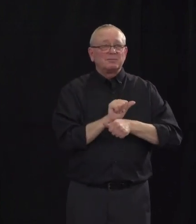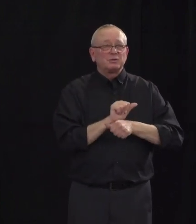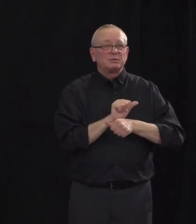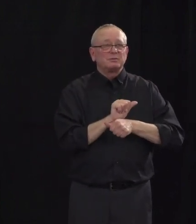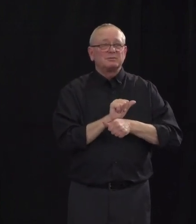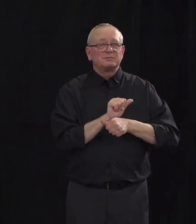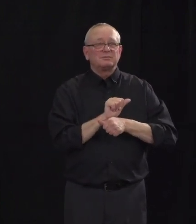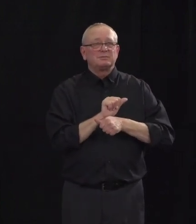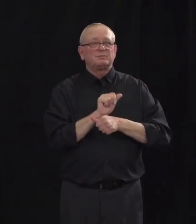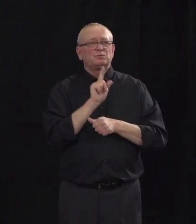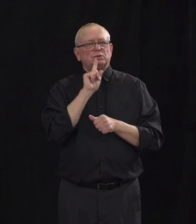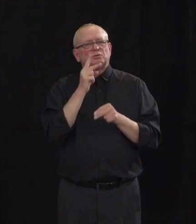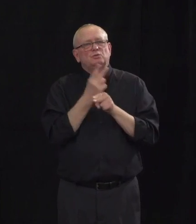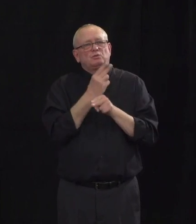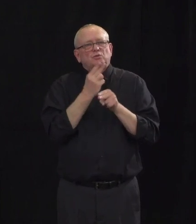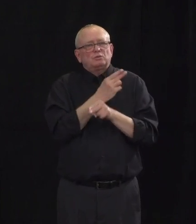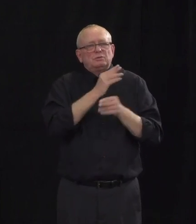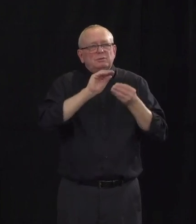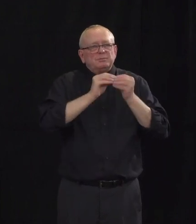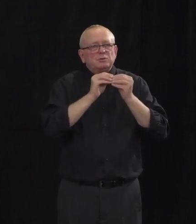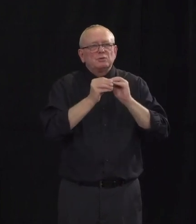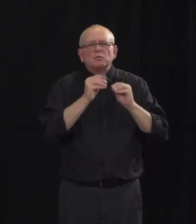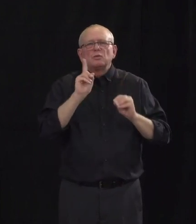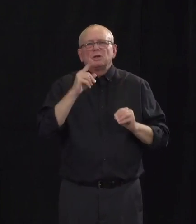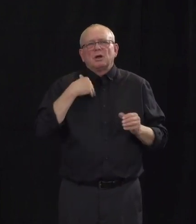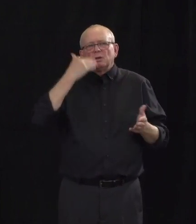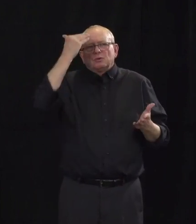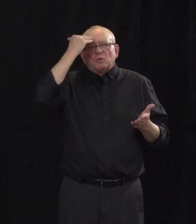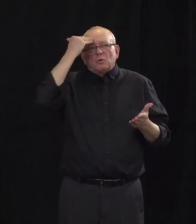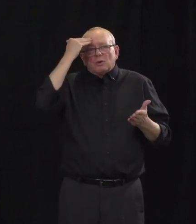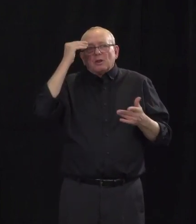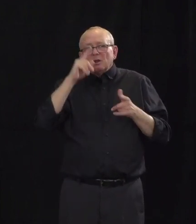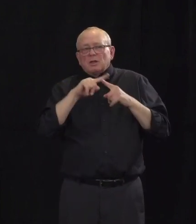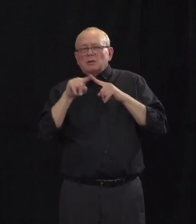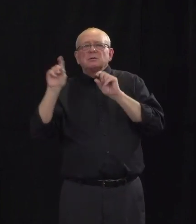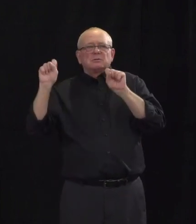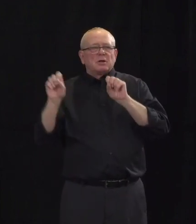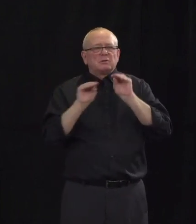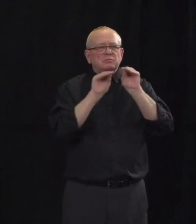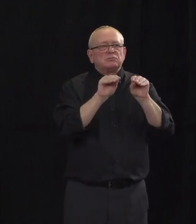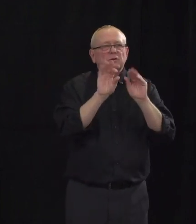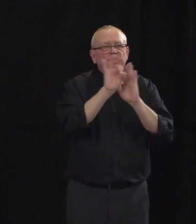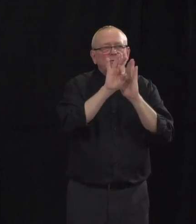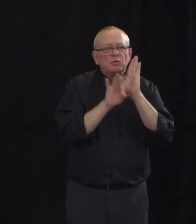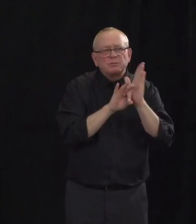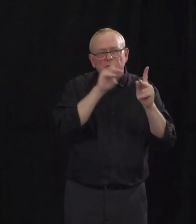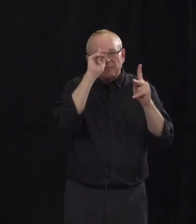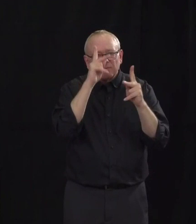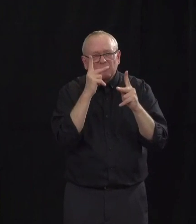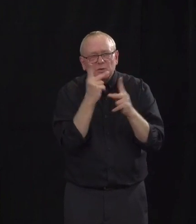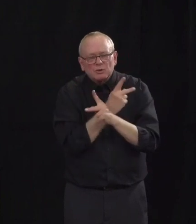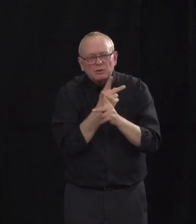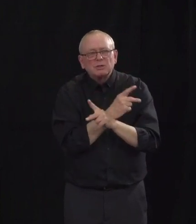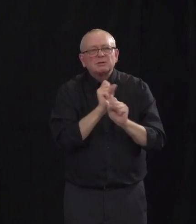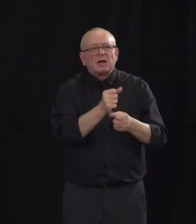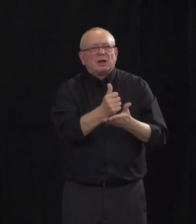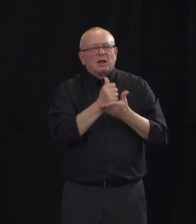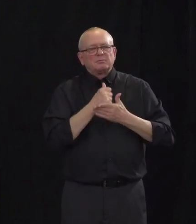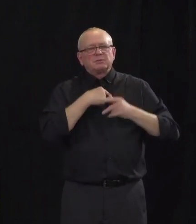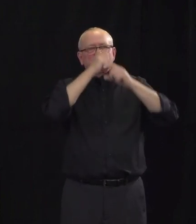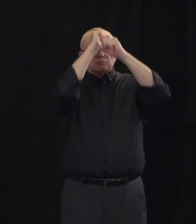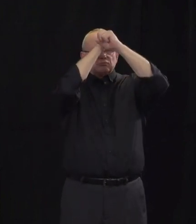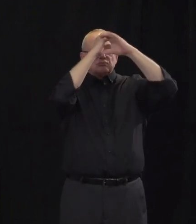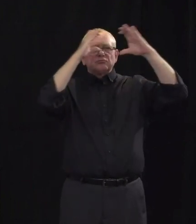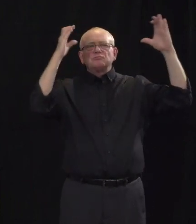pieces of data that we know and then making projections out. It's not a guarantee that is what will happen in the future. It's